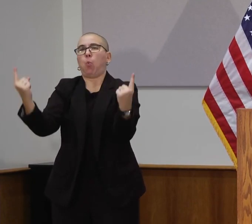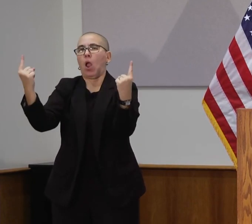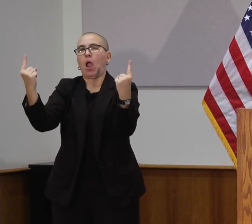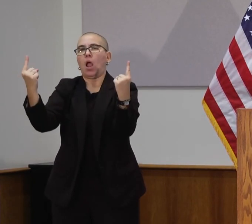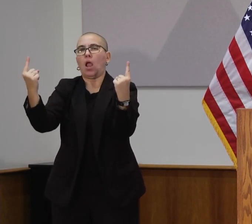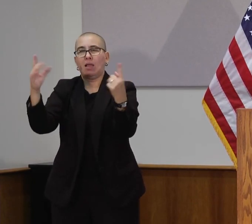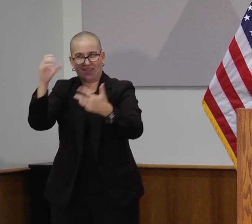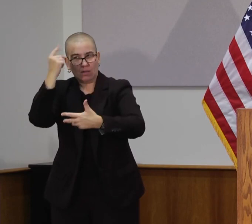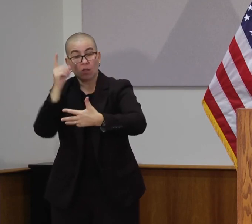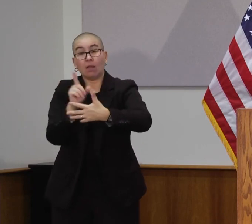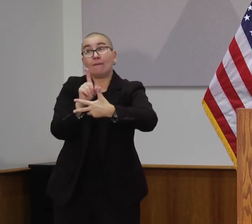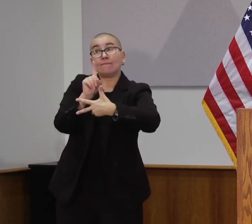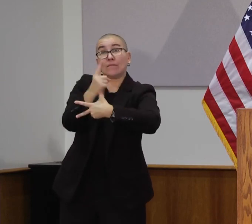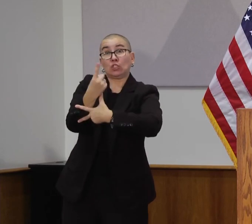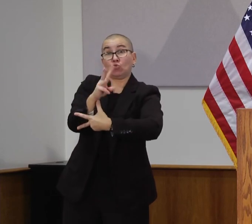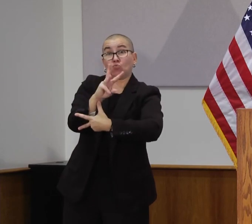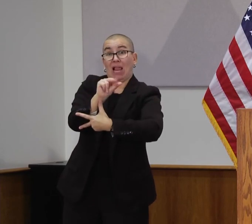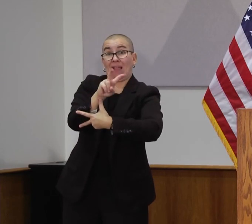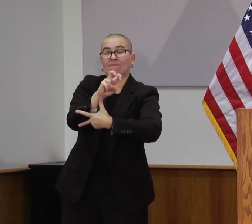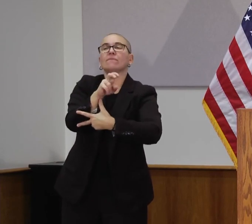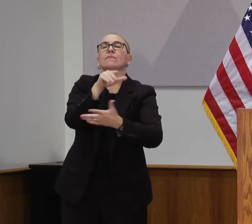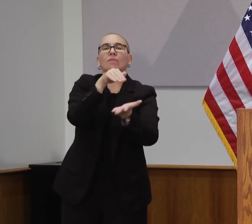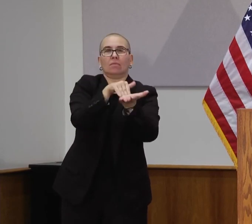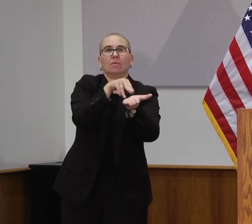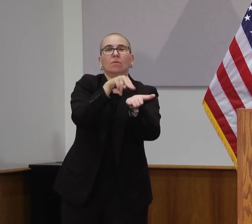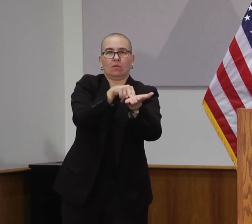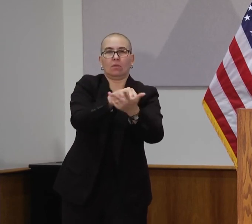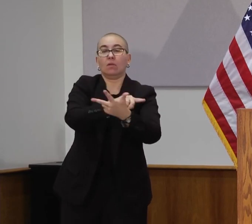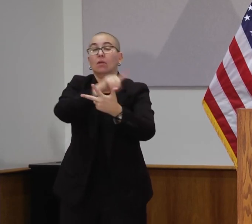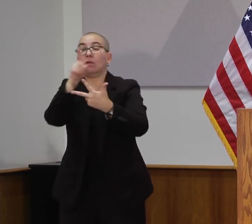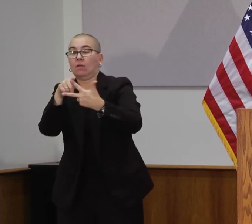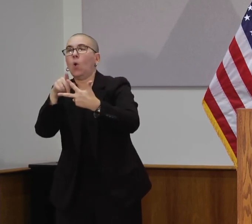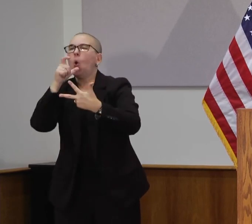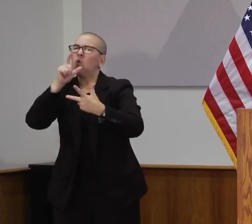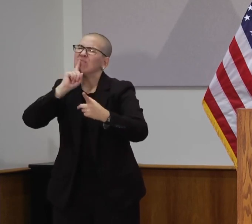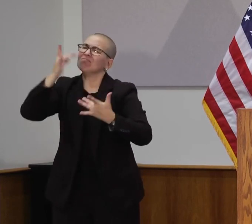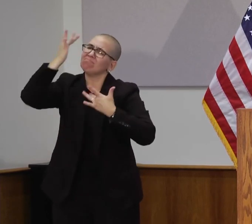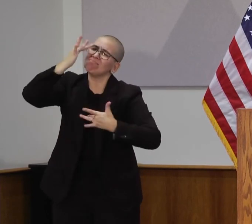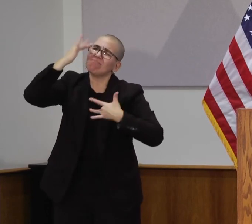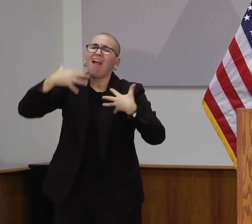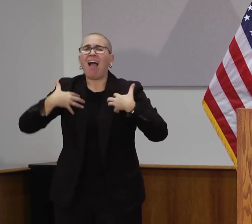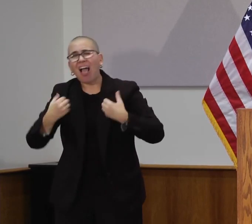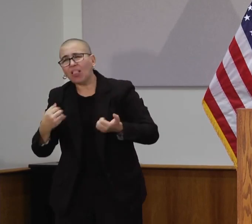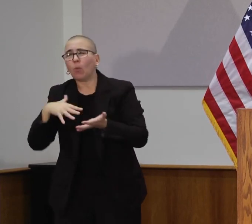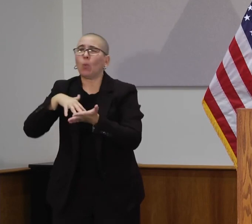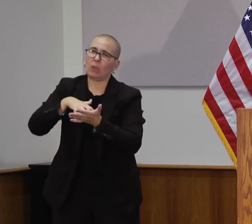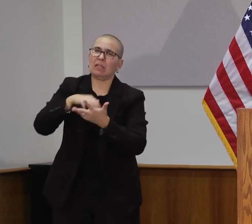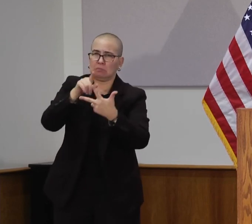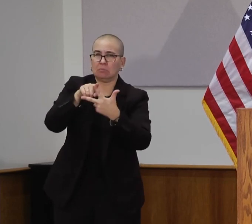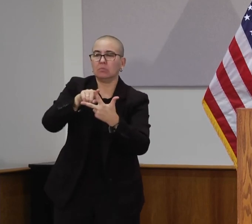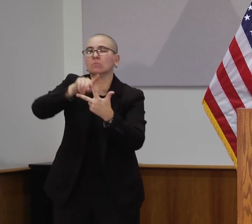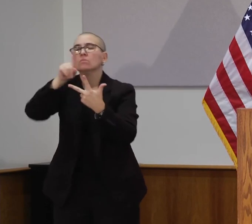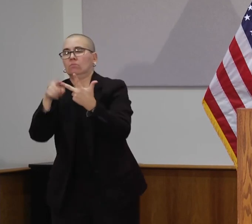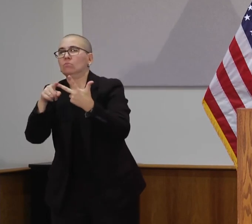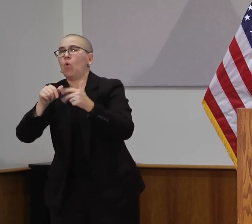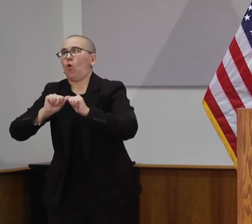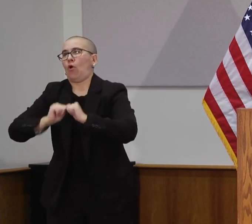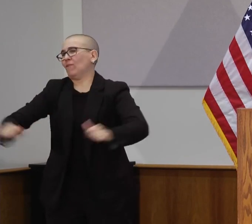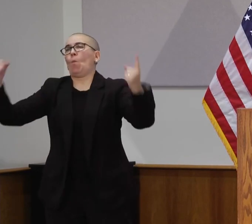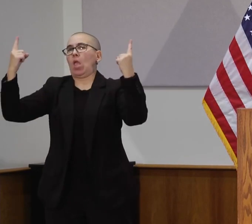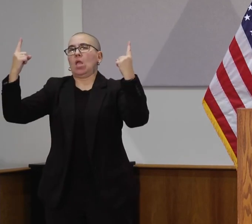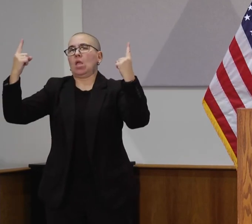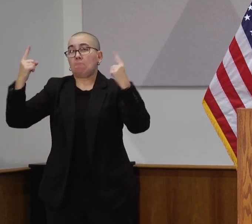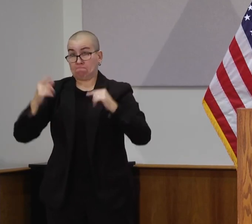and, I should say, other kind of critical sector workers, protecting the power system and the like.